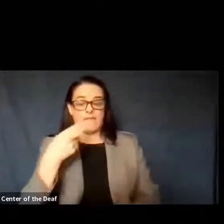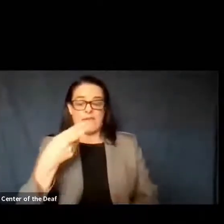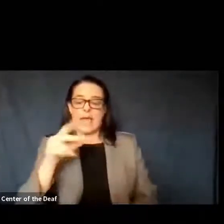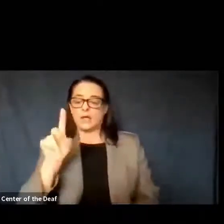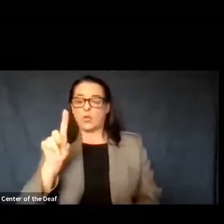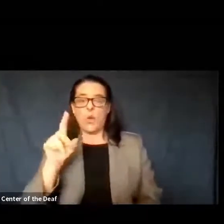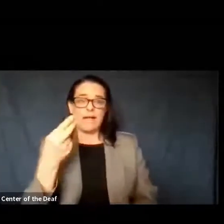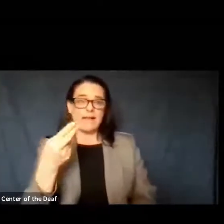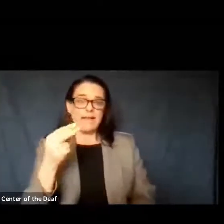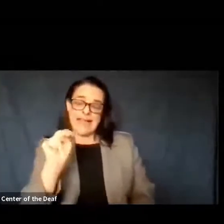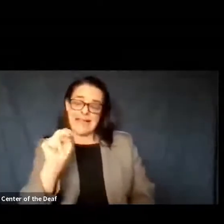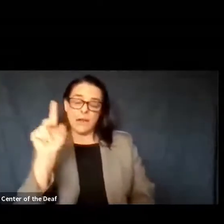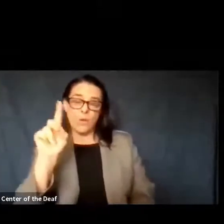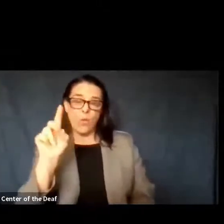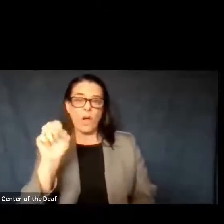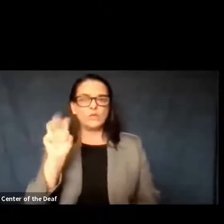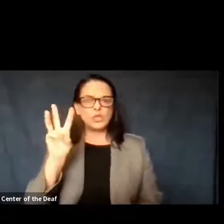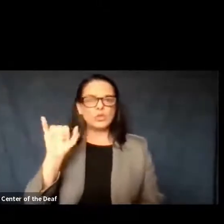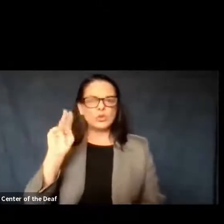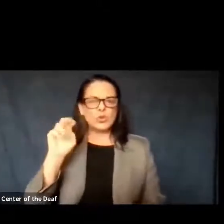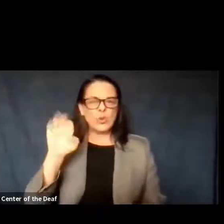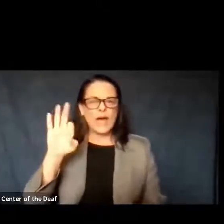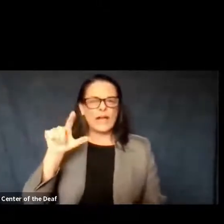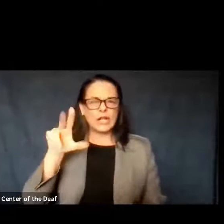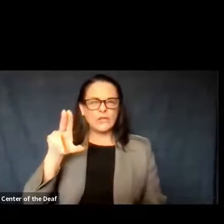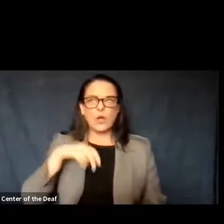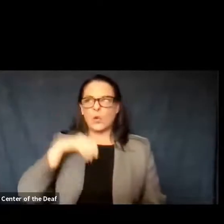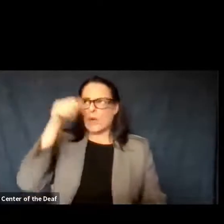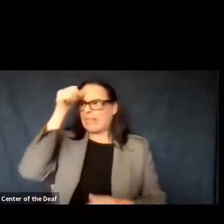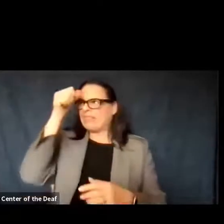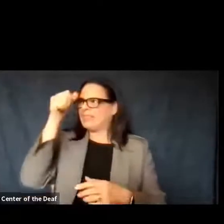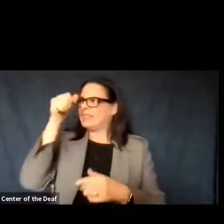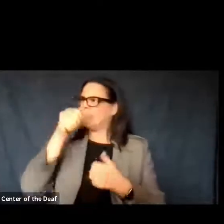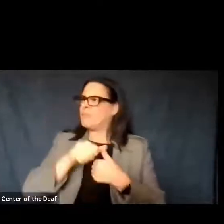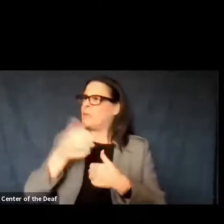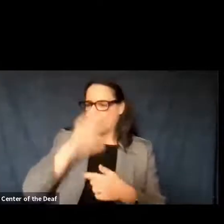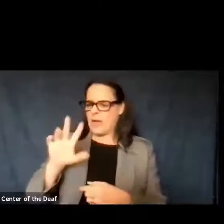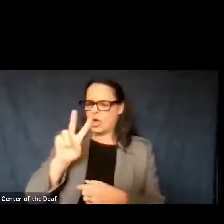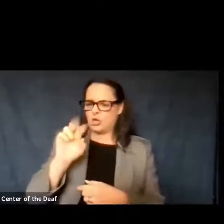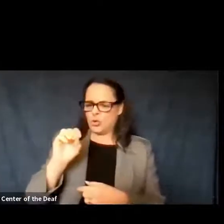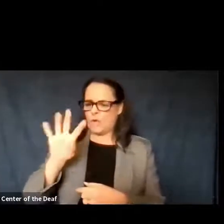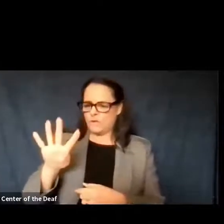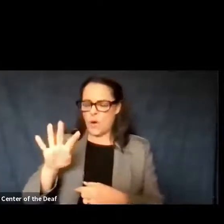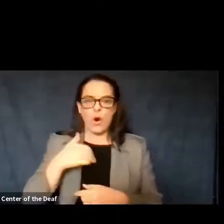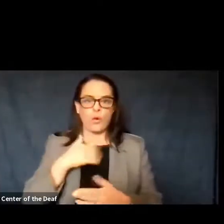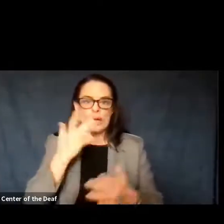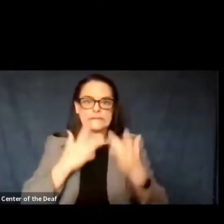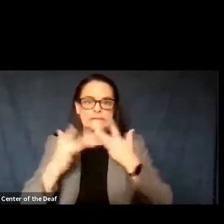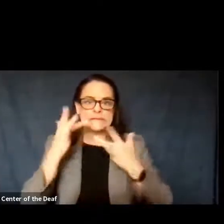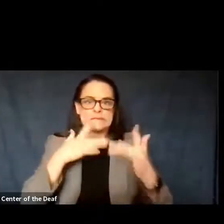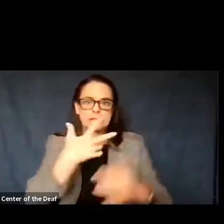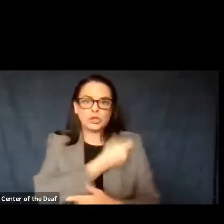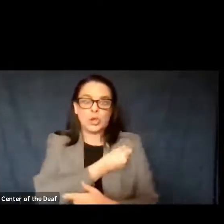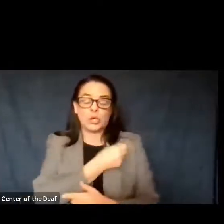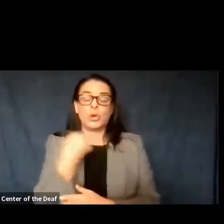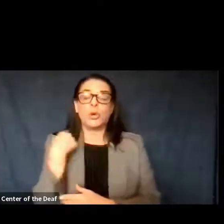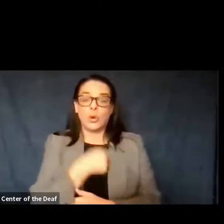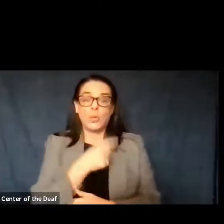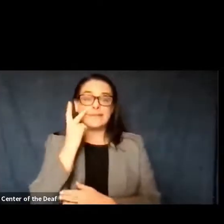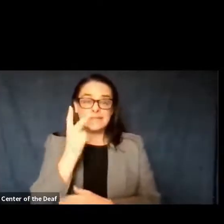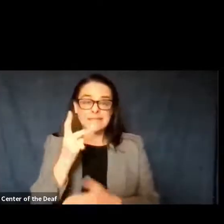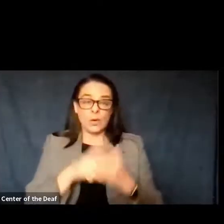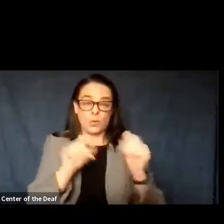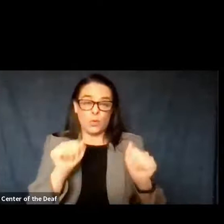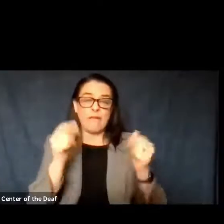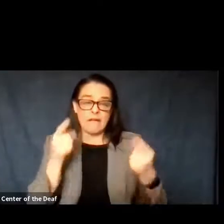flu shot shortage, I think it was around 2004. And we've seen what can happen here. We've seen the lines of